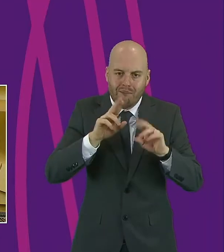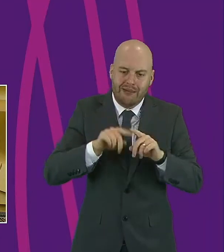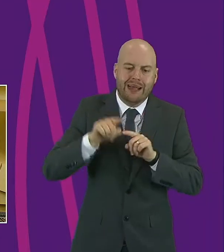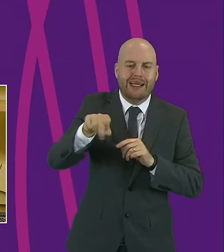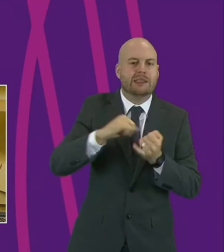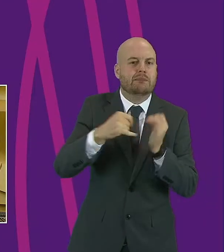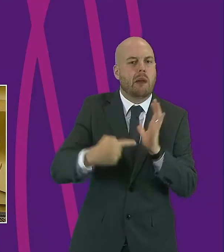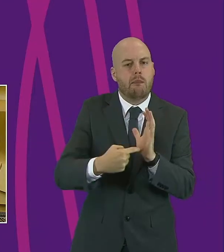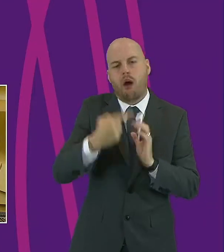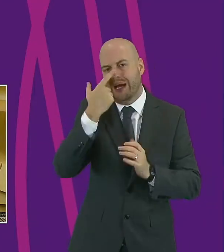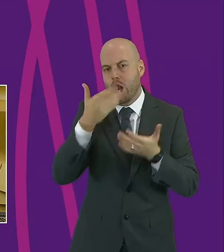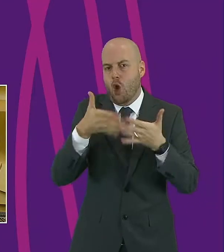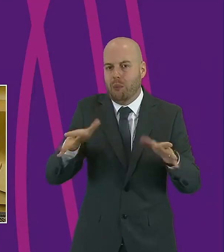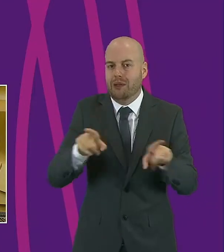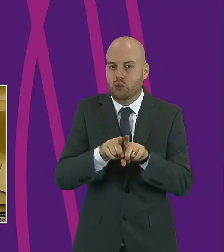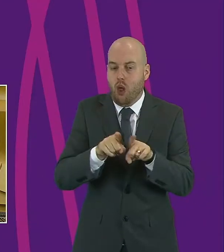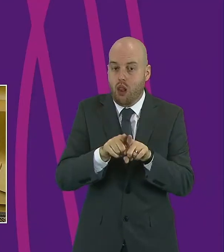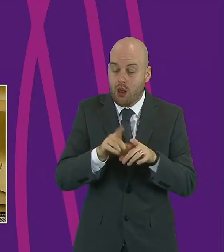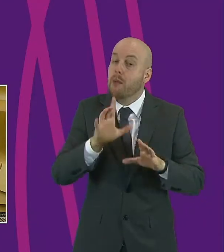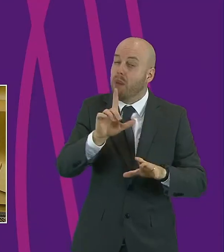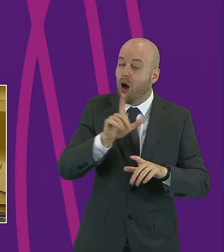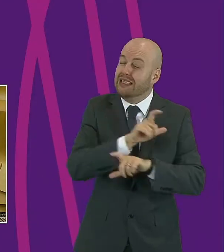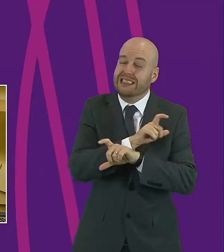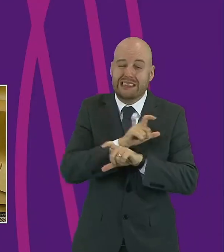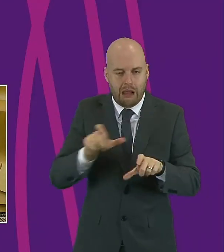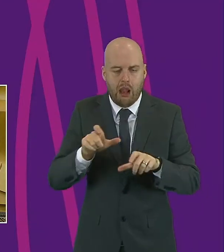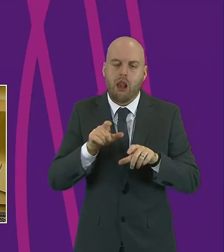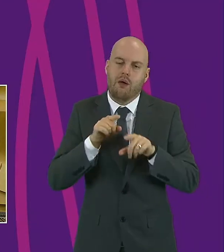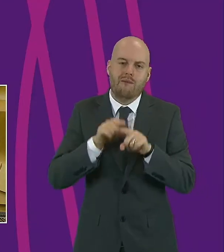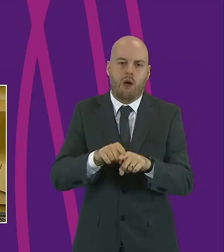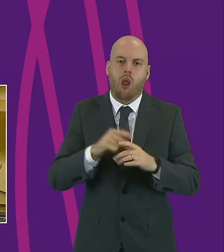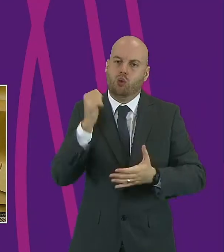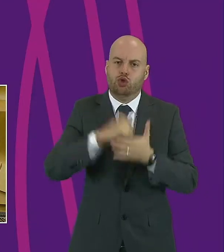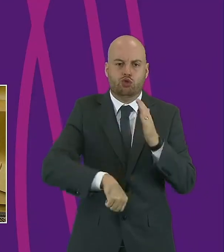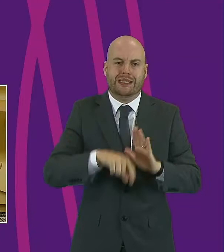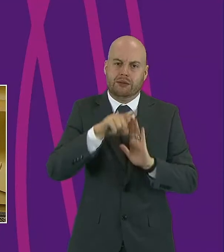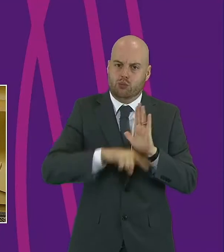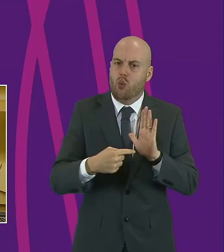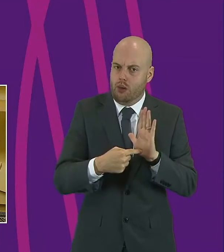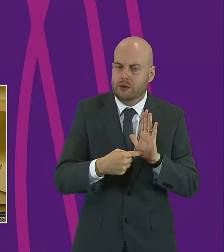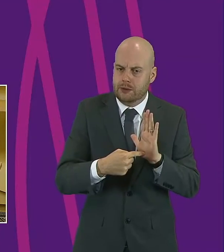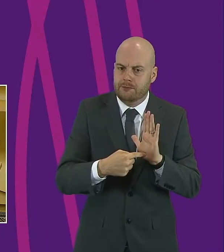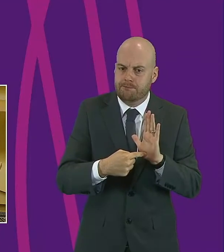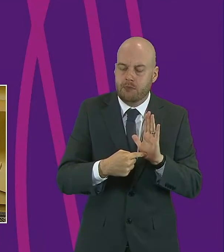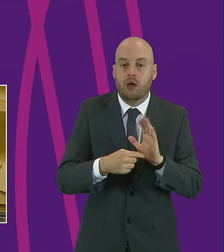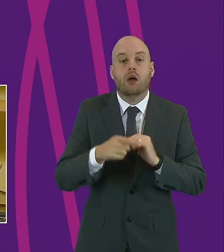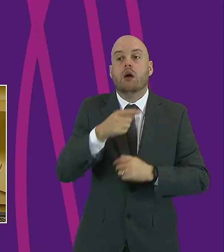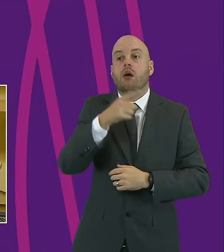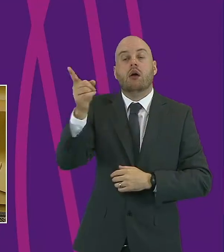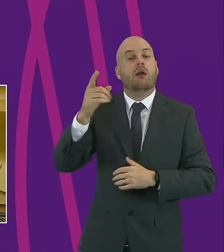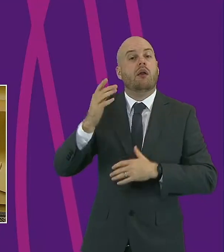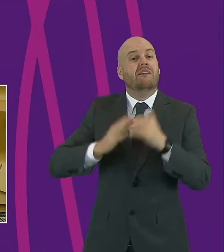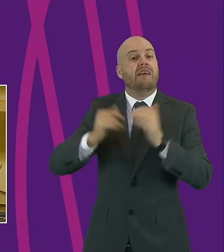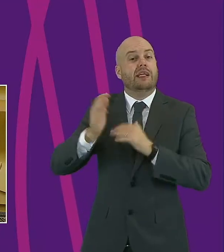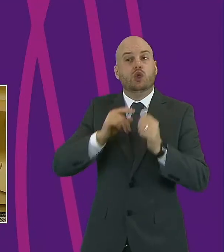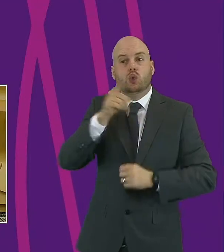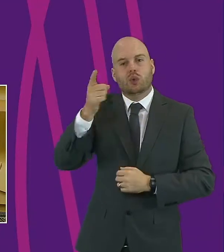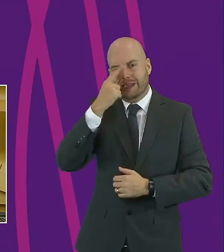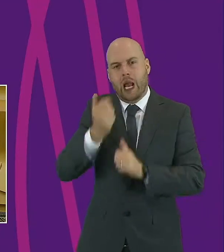physical distancing in place. To facilitate that, these venues can reopen for preparation and rehearsal from the 24th of